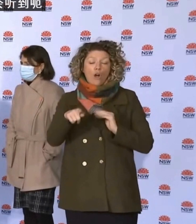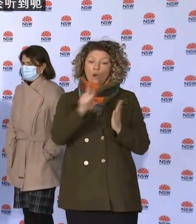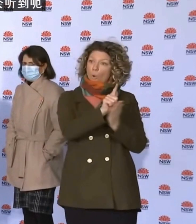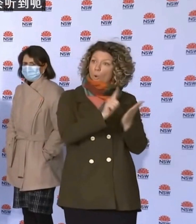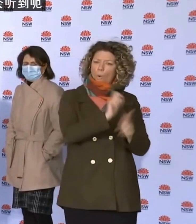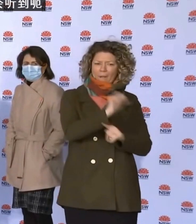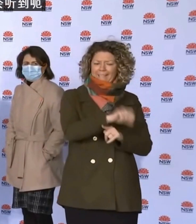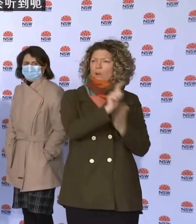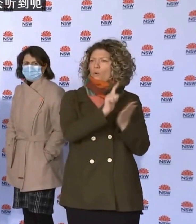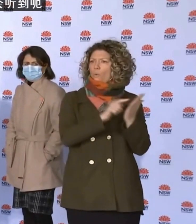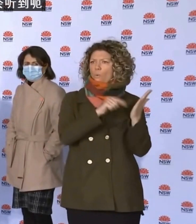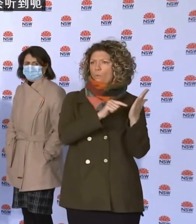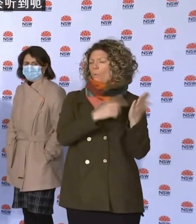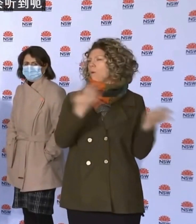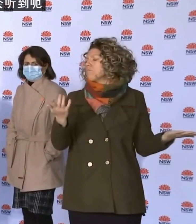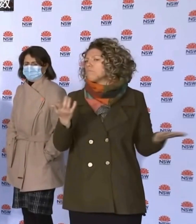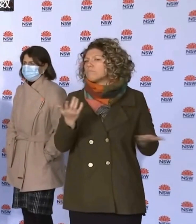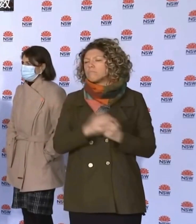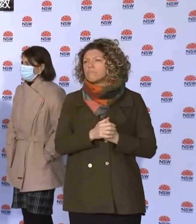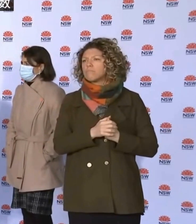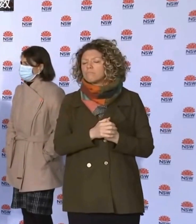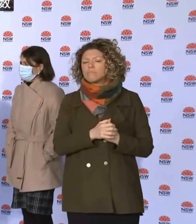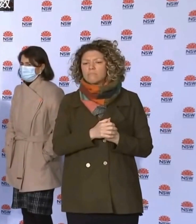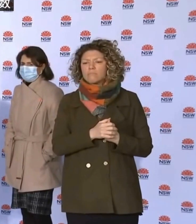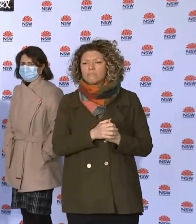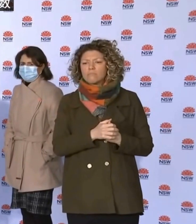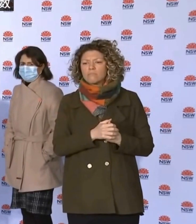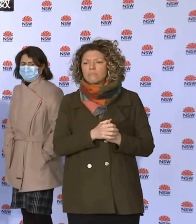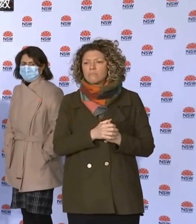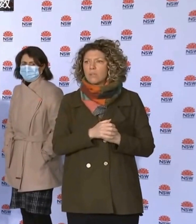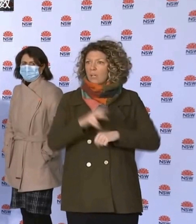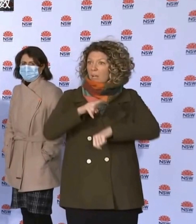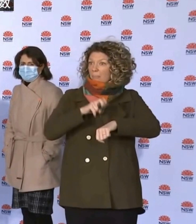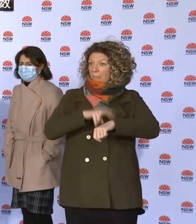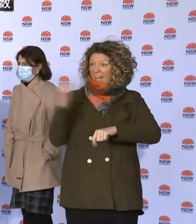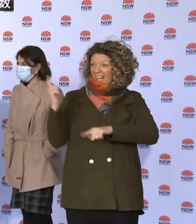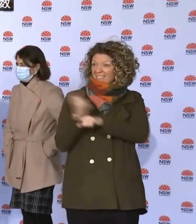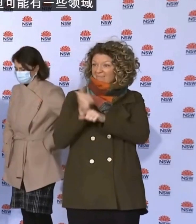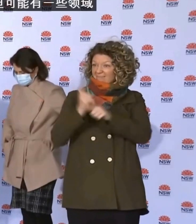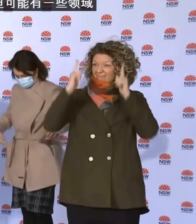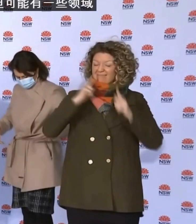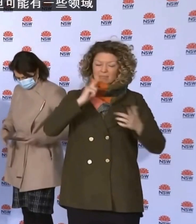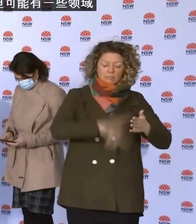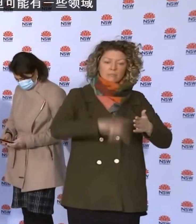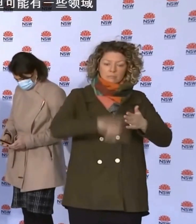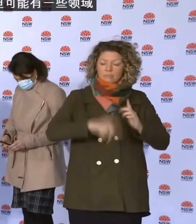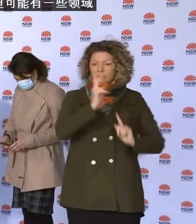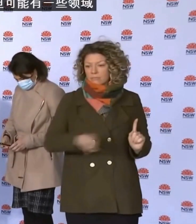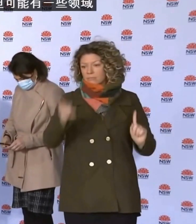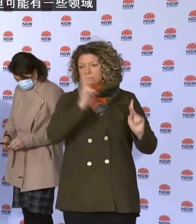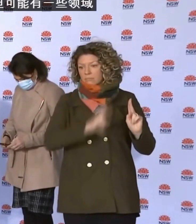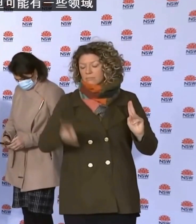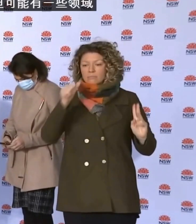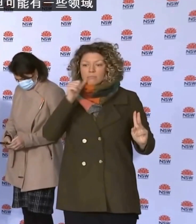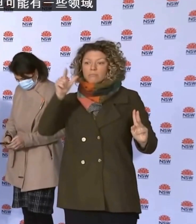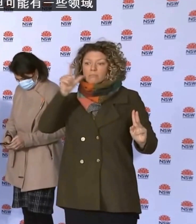law. And you hear every day from the Deputy Commissioner about the number of people who have received fines and enforcement